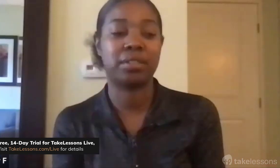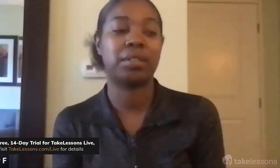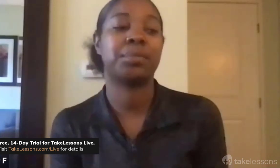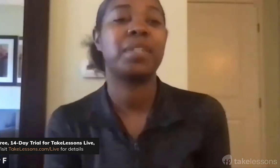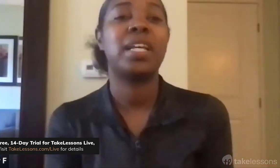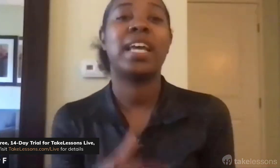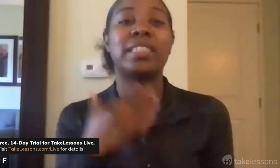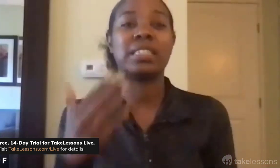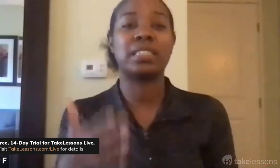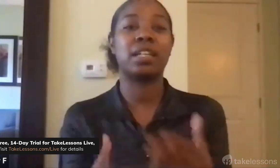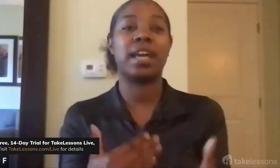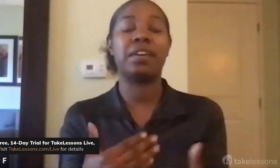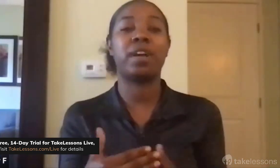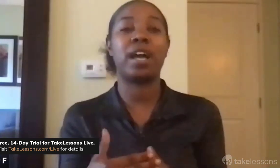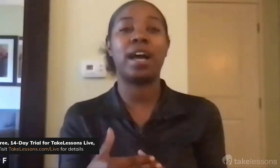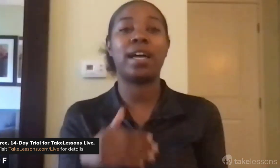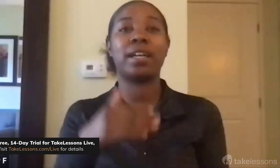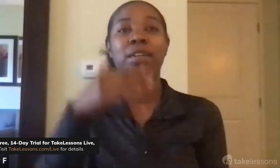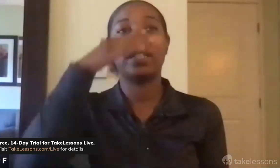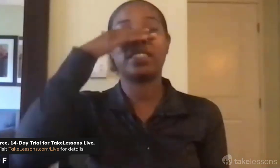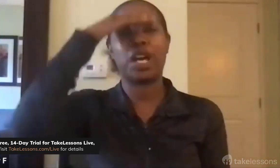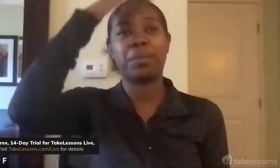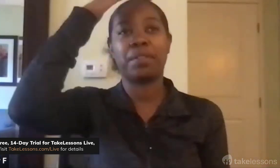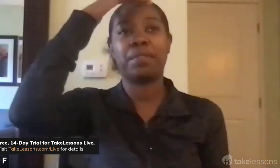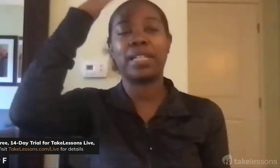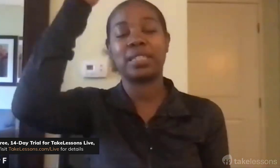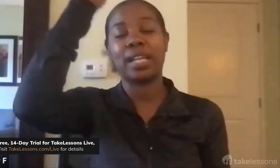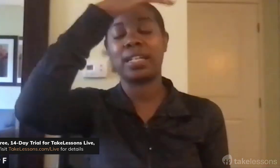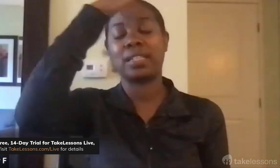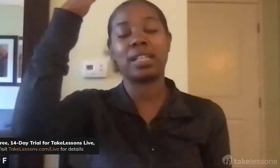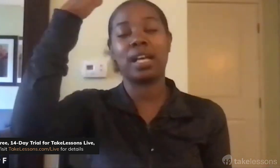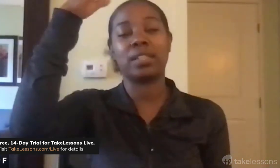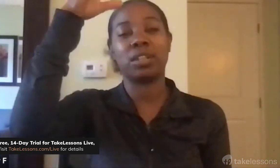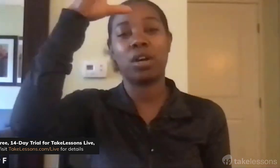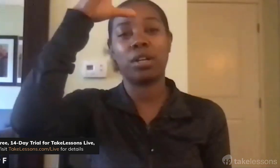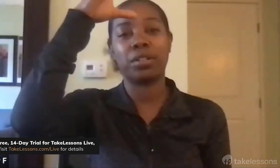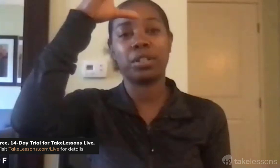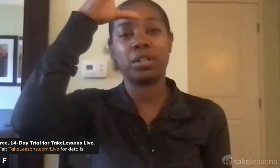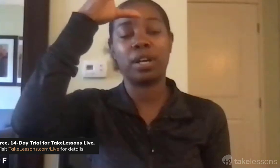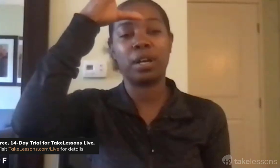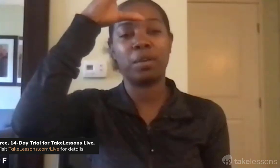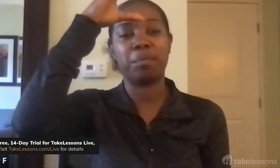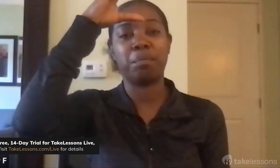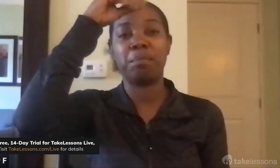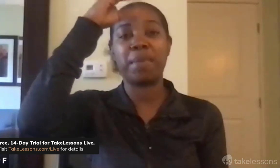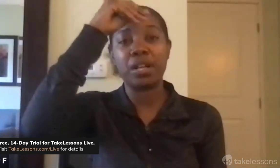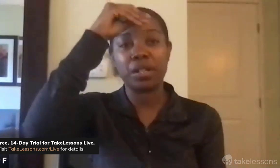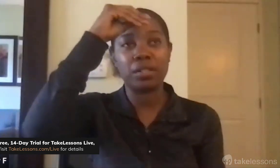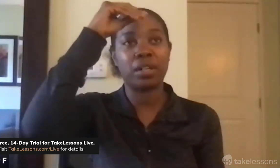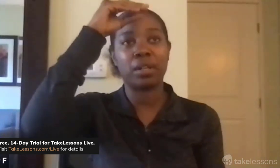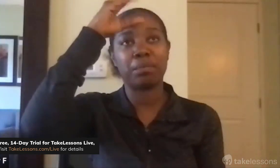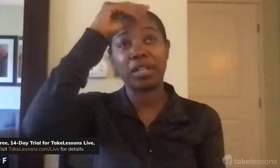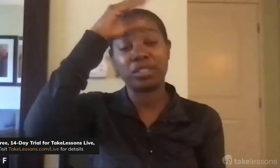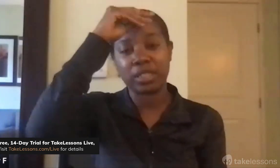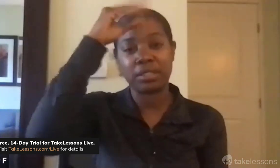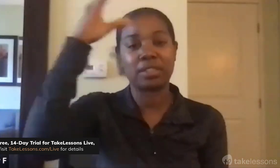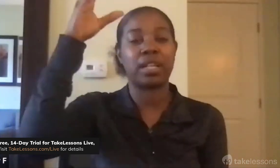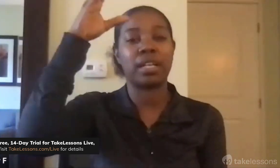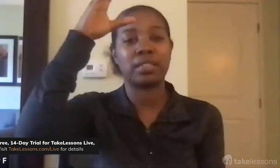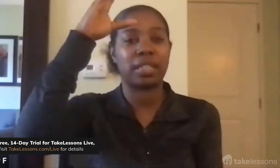So, and just FYI, top of the face, a lot of the signs are, male or male gender signs, as